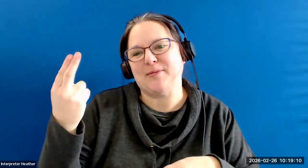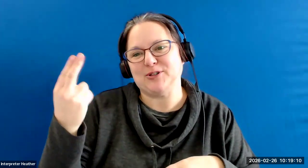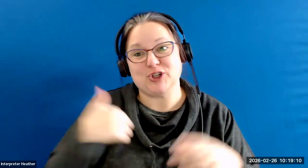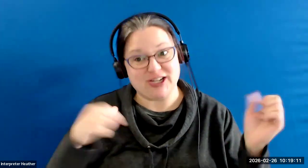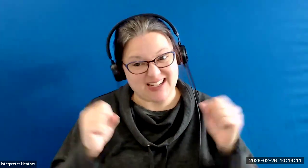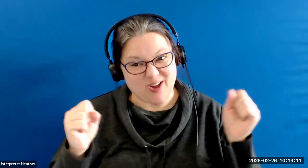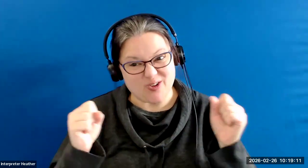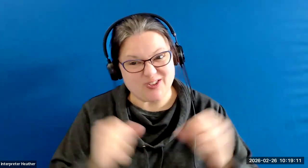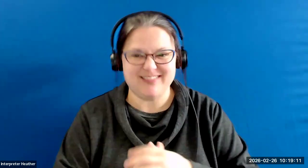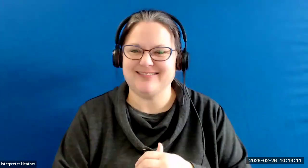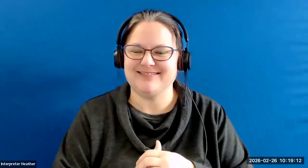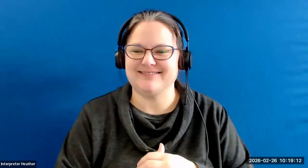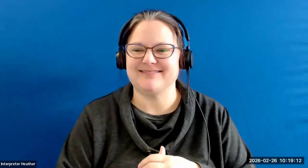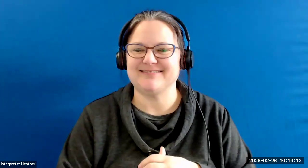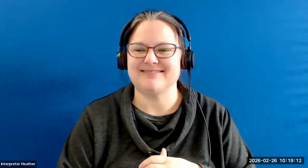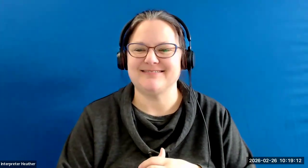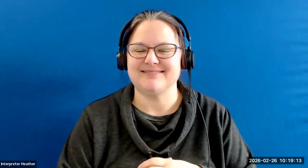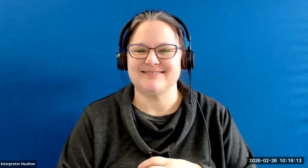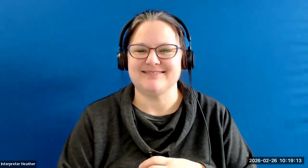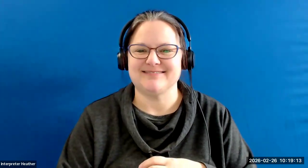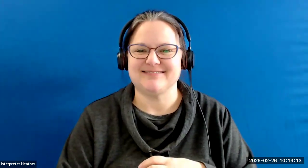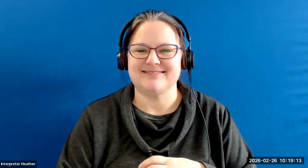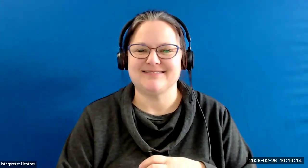cold. Um, let's see, and